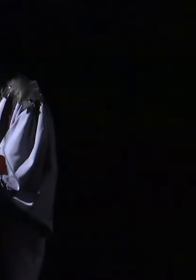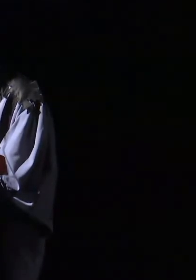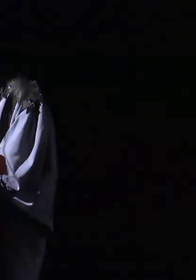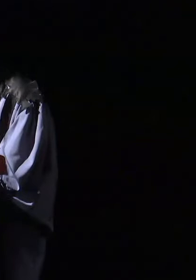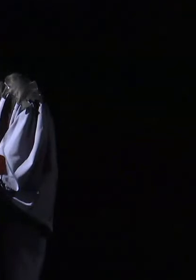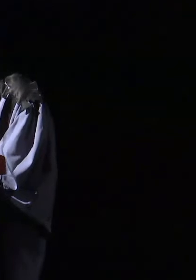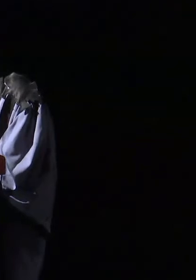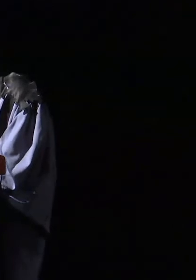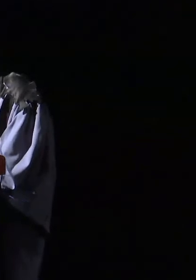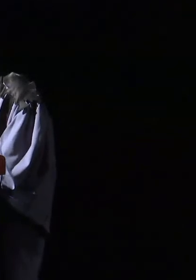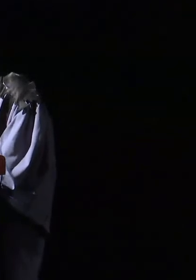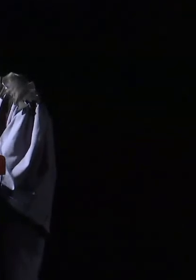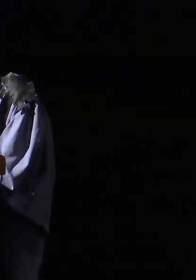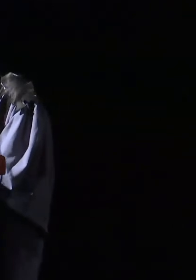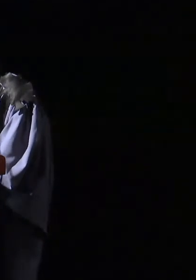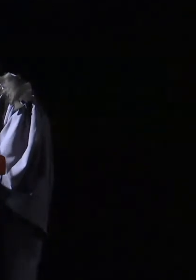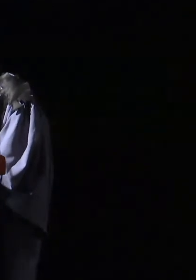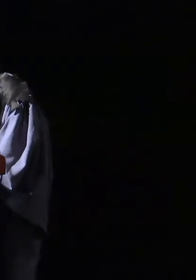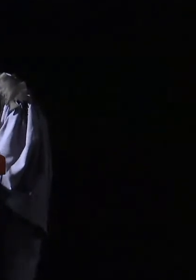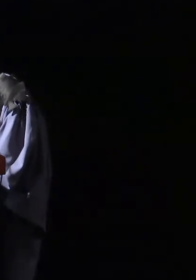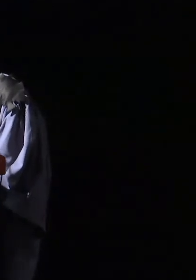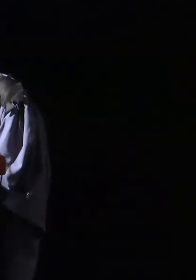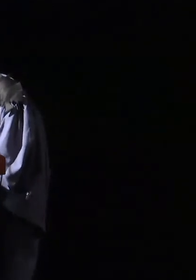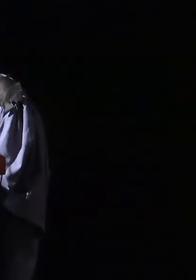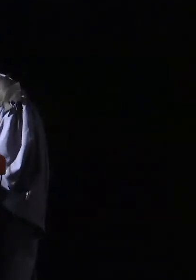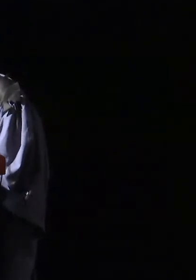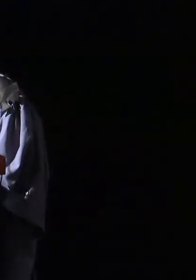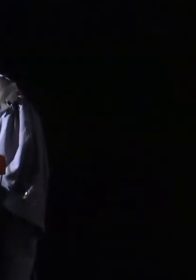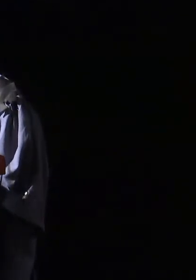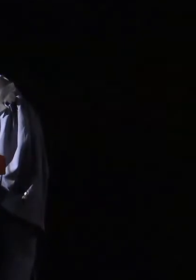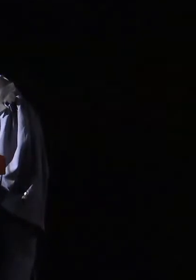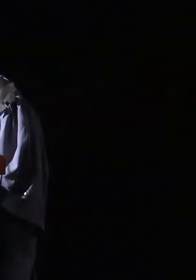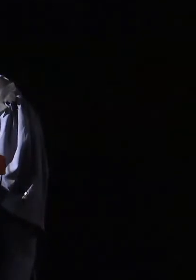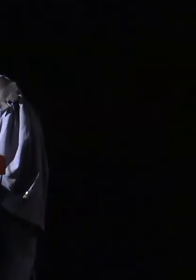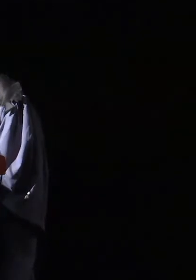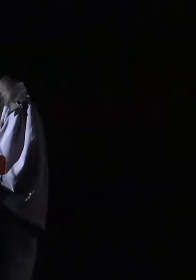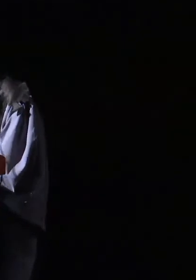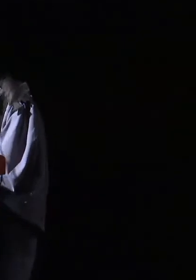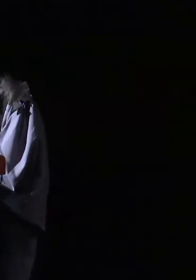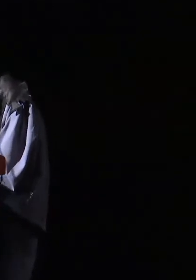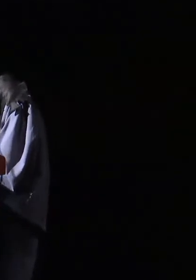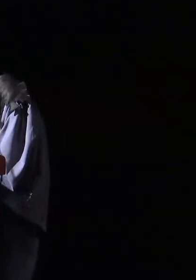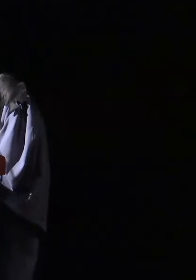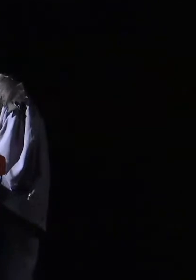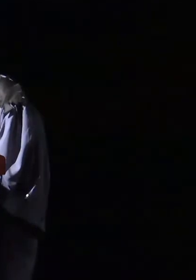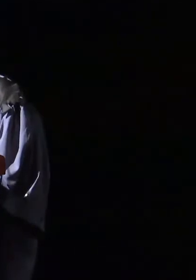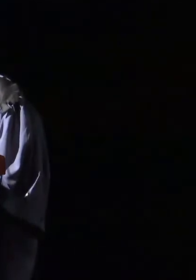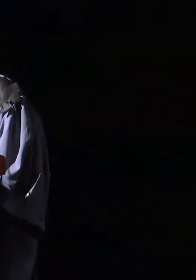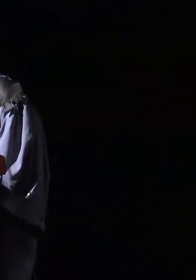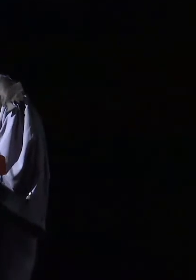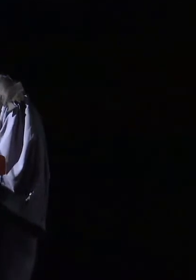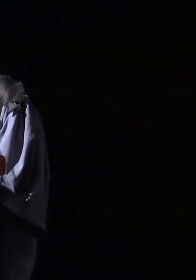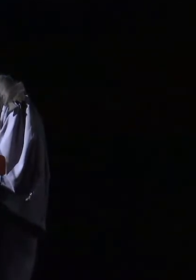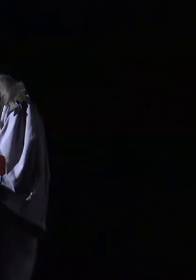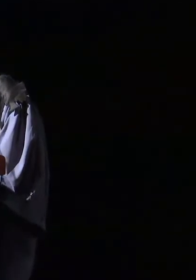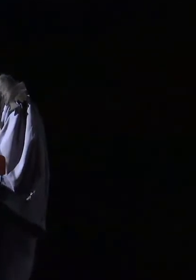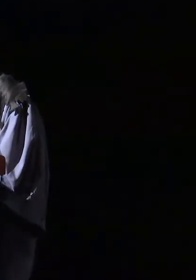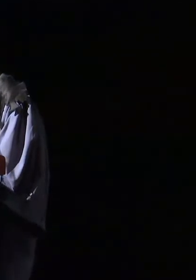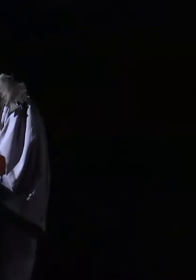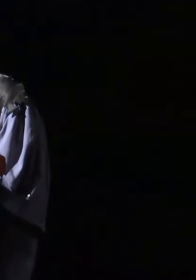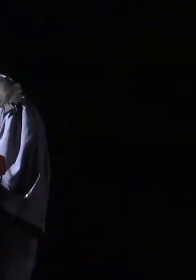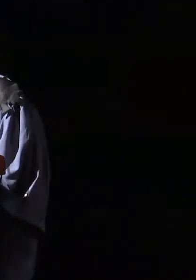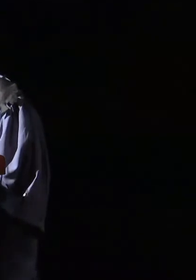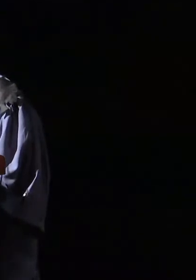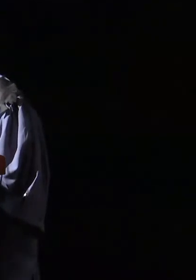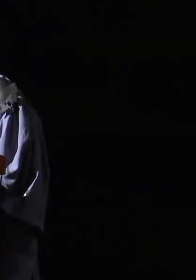Eze and Joycelyn Rocklin, one of a kind. Atu, PhD